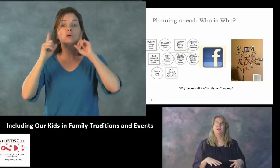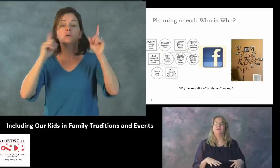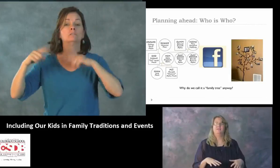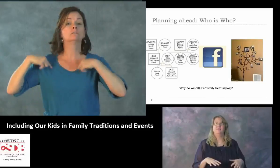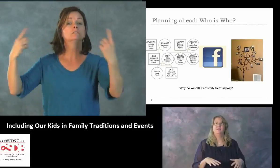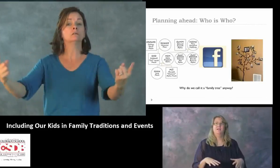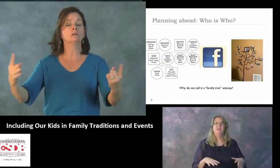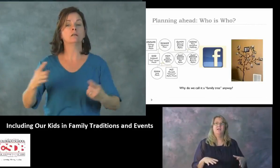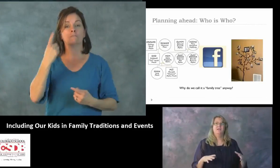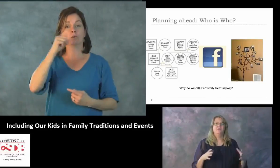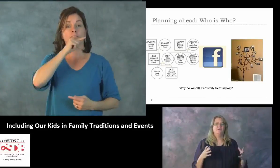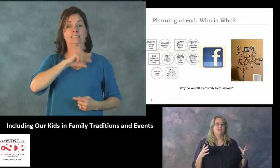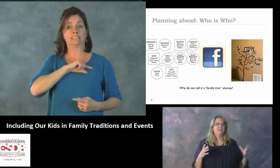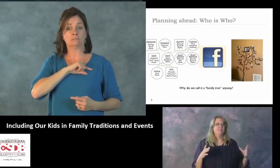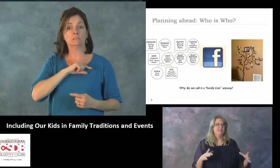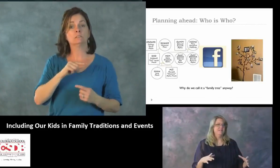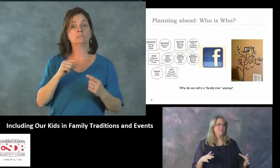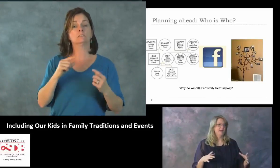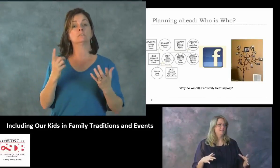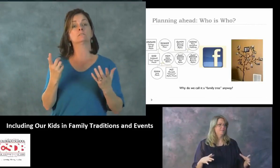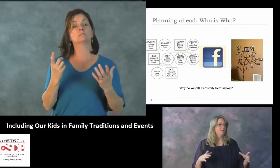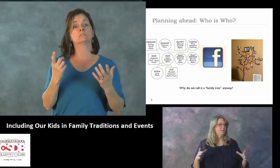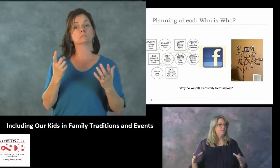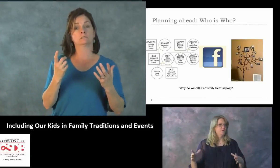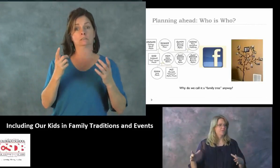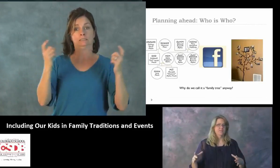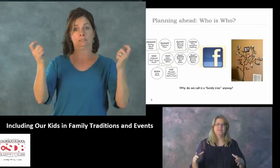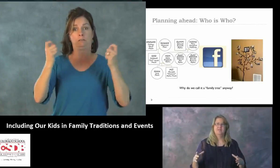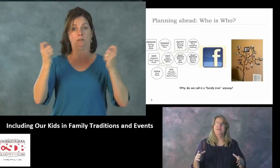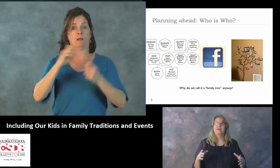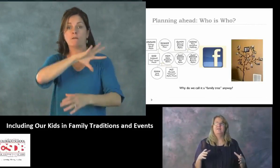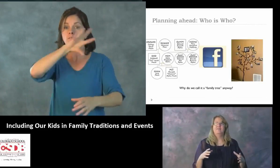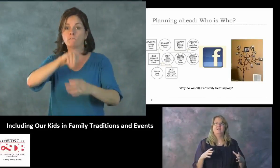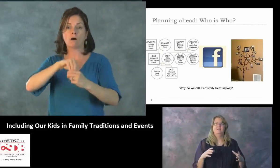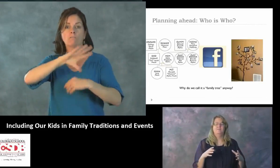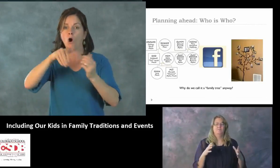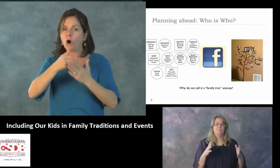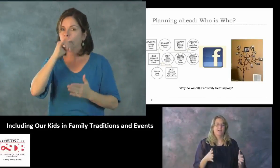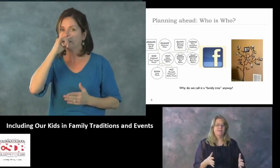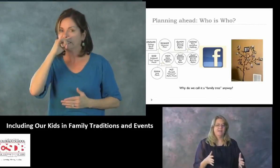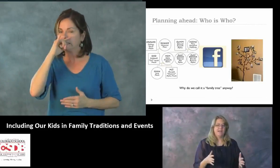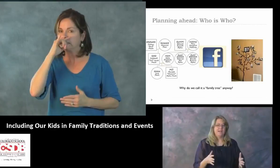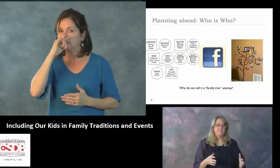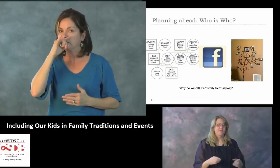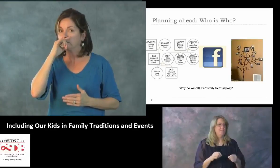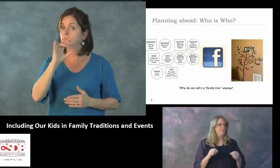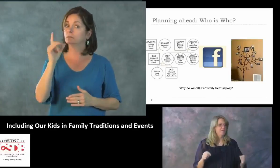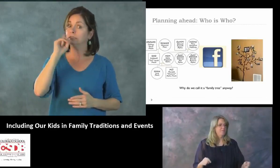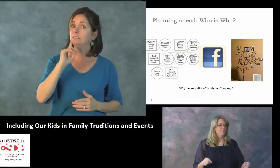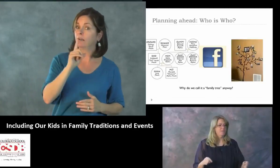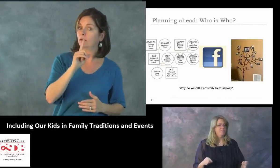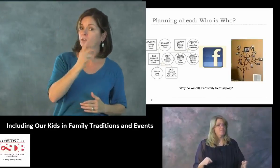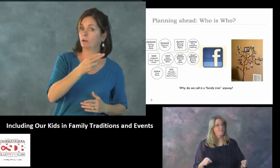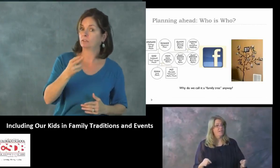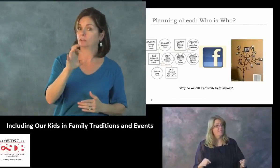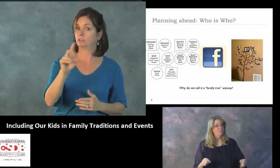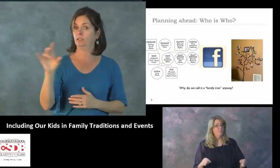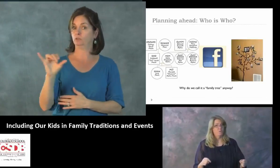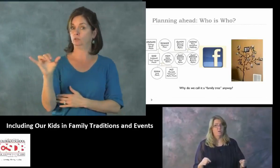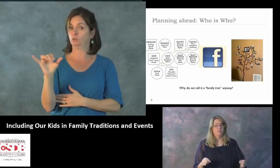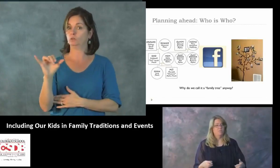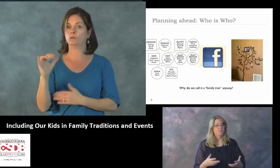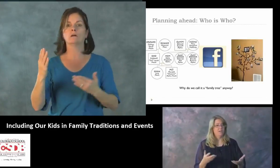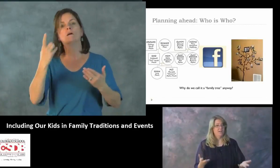hearing child, in creating placemats for each person. They'll write the name and maybe a few things they're